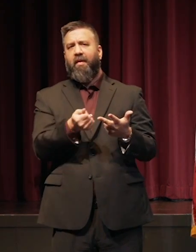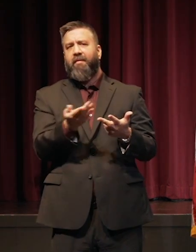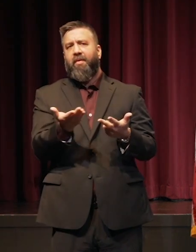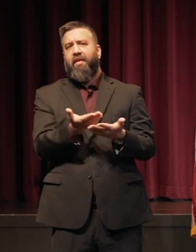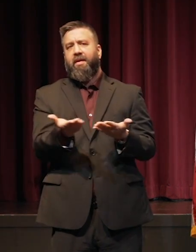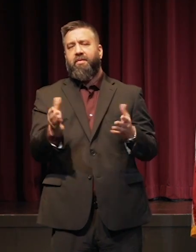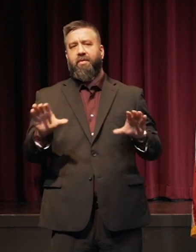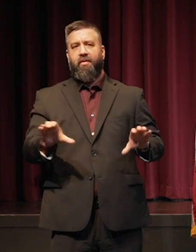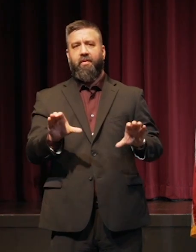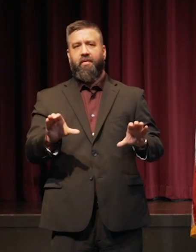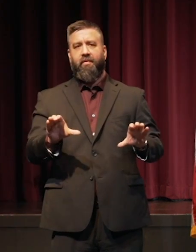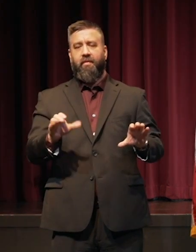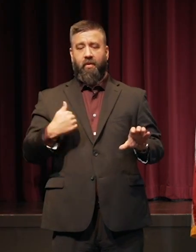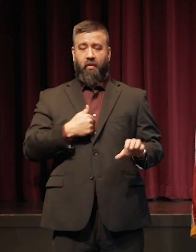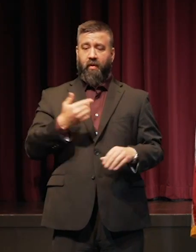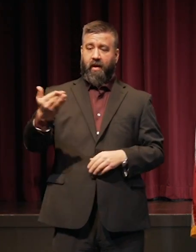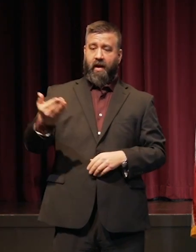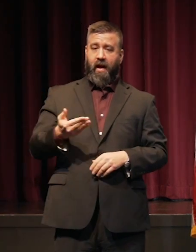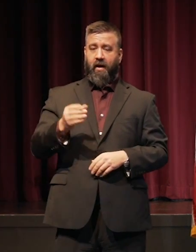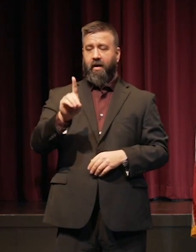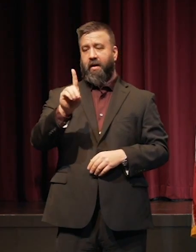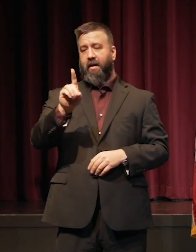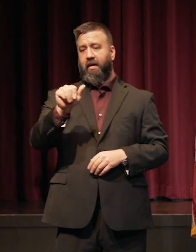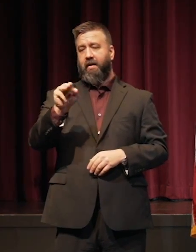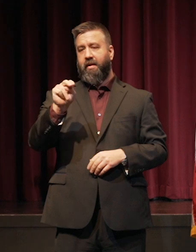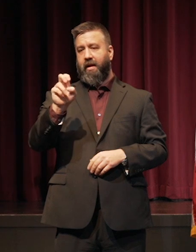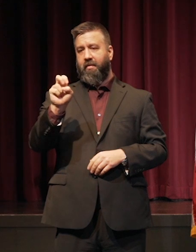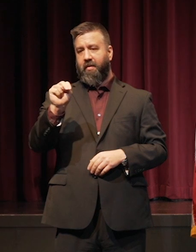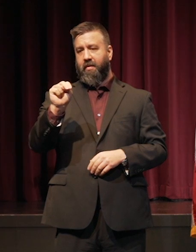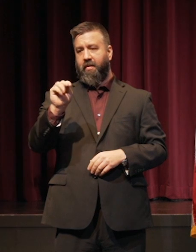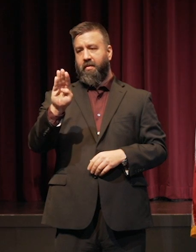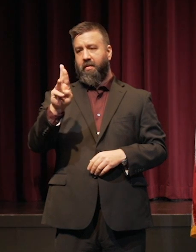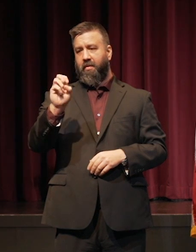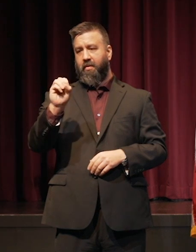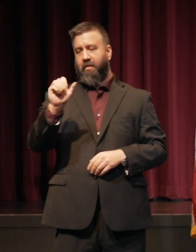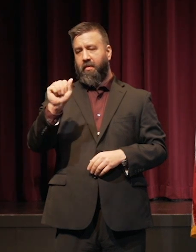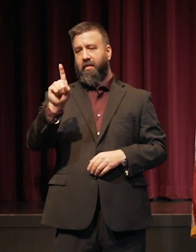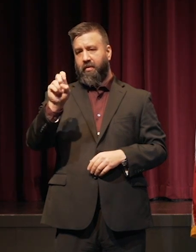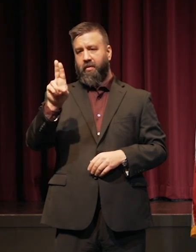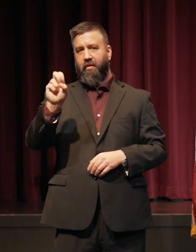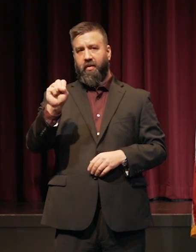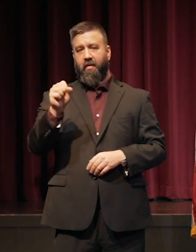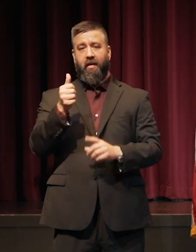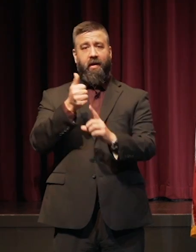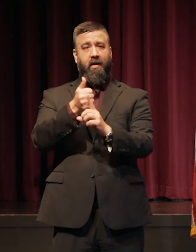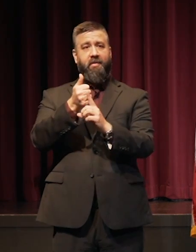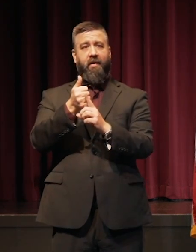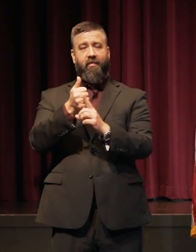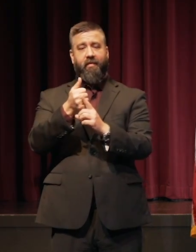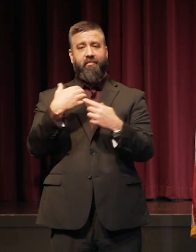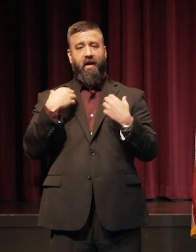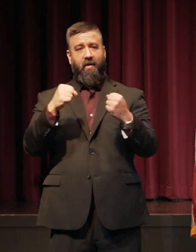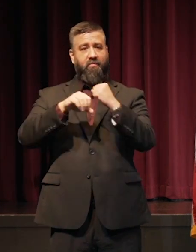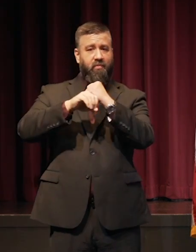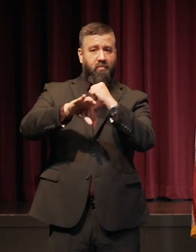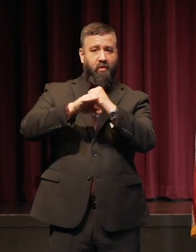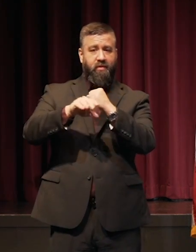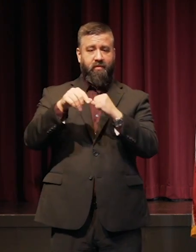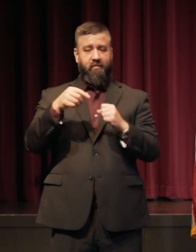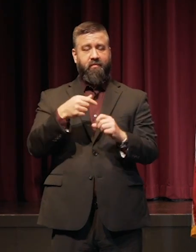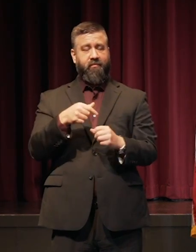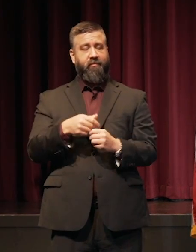We hired Damon Broadus as our new Director of Health Promotion in St. Louis County. Damon came to us from the American